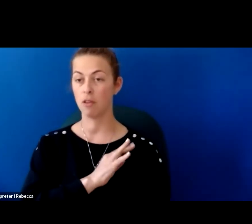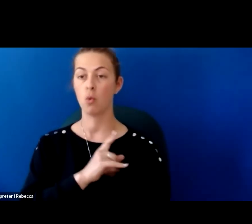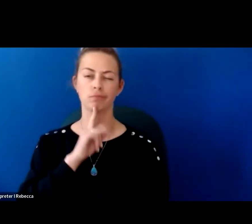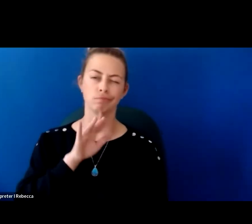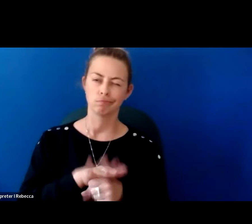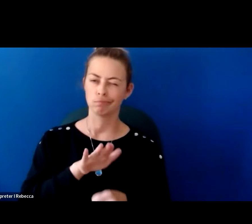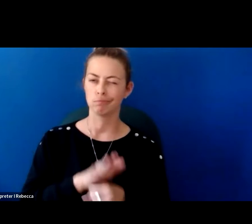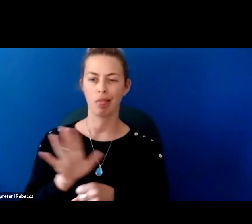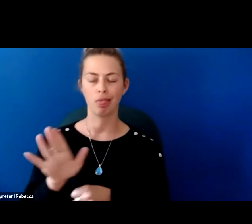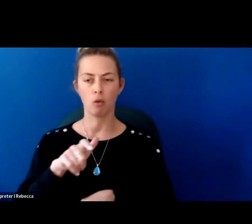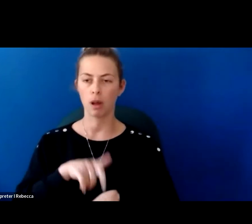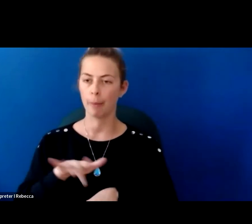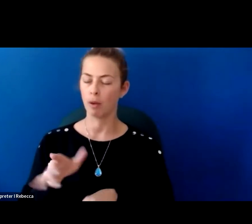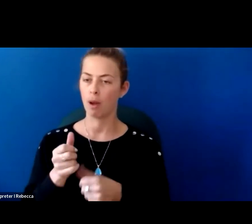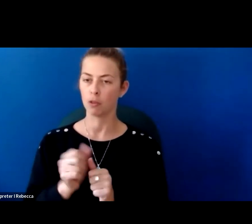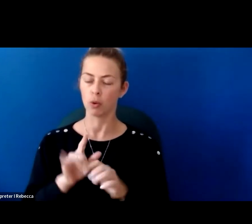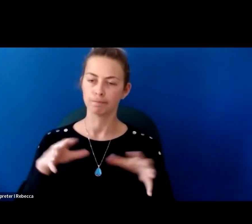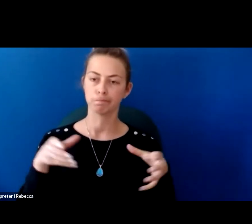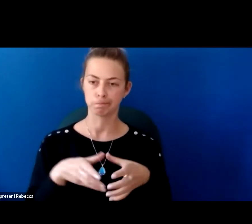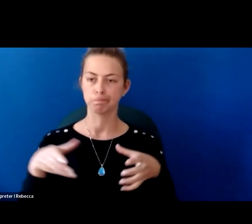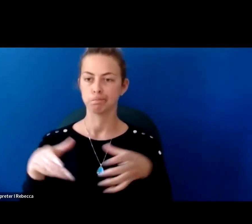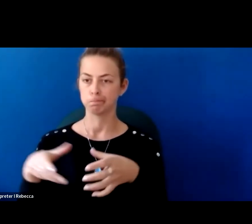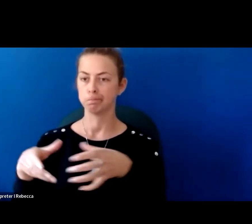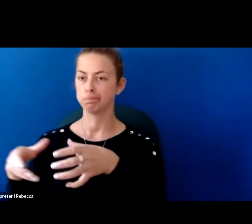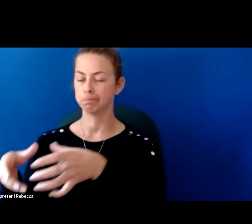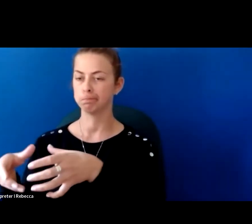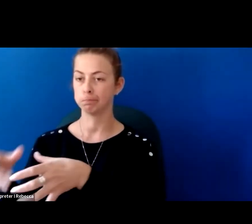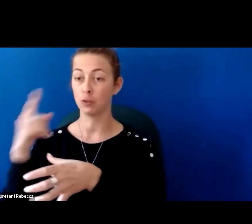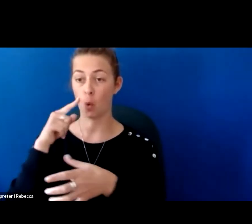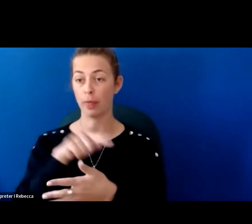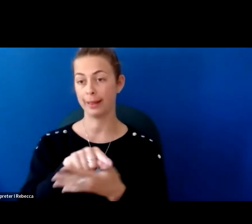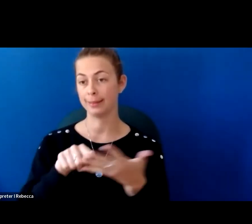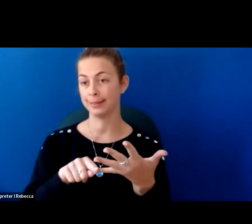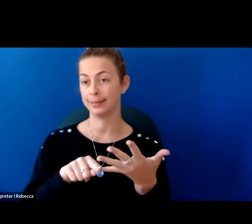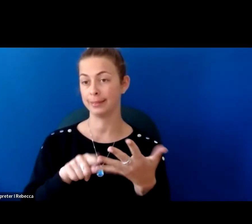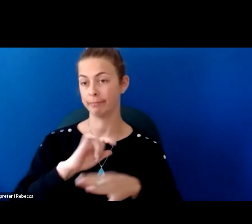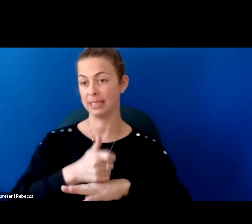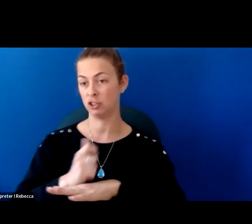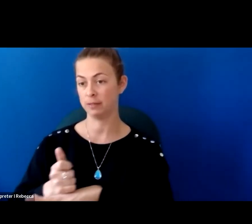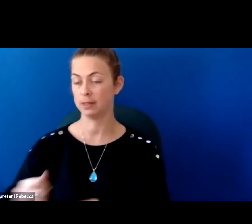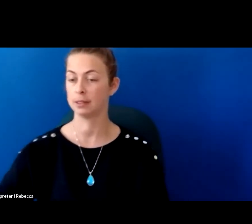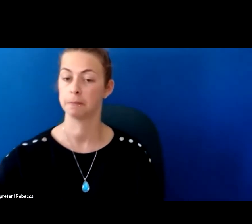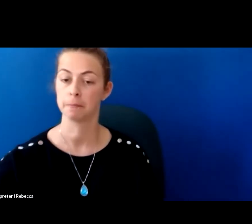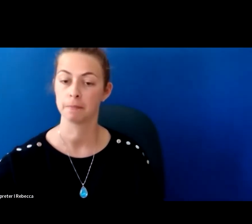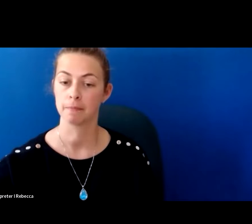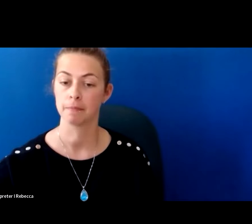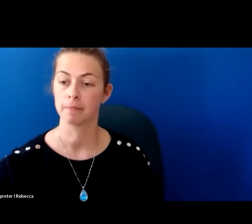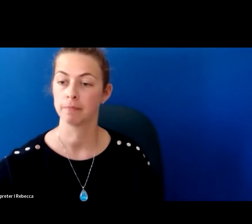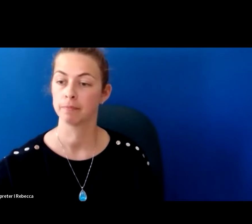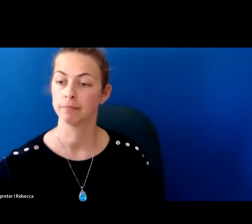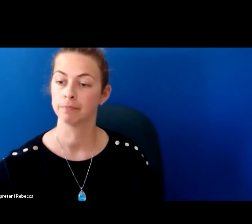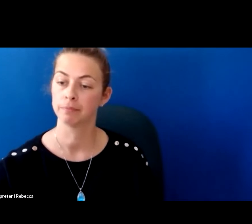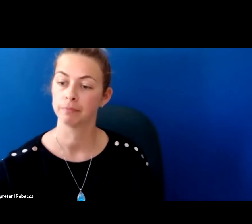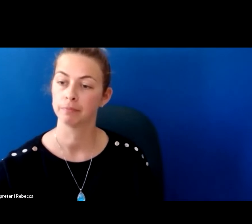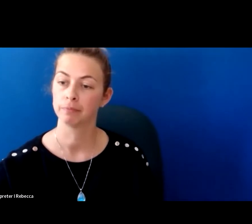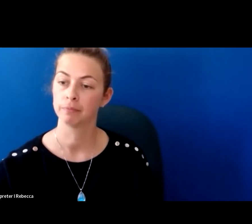who regularly meet to provide guidance to these initiatives. And I want to make a special note. After